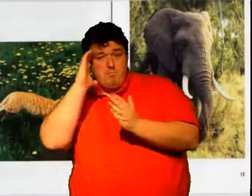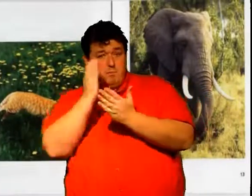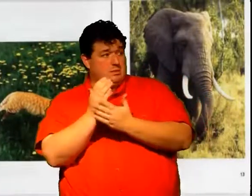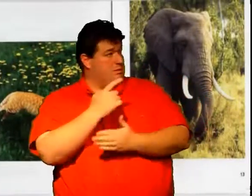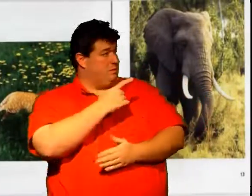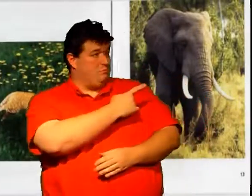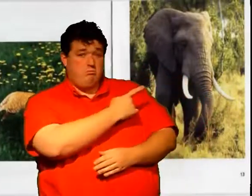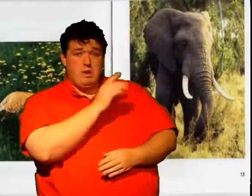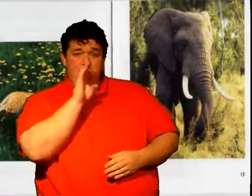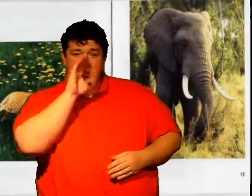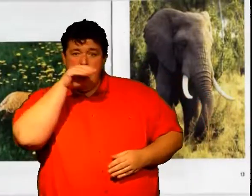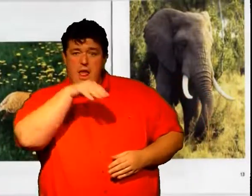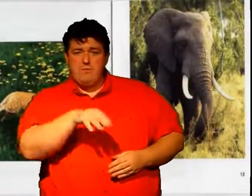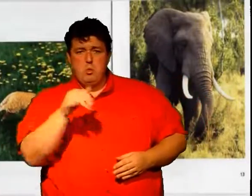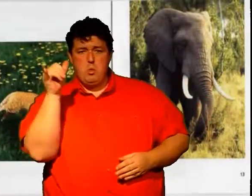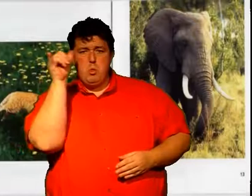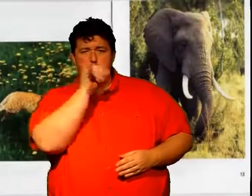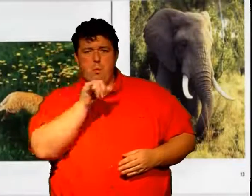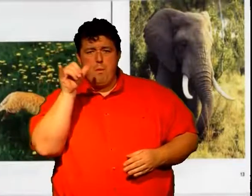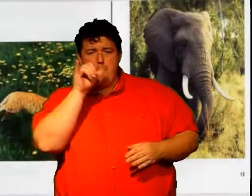This elephant, whoo, is really big.